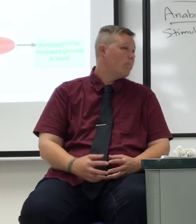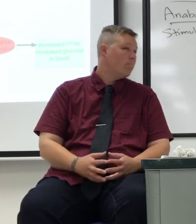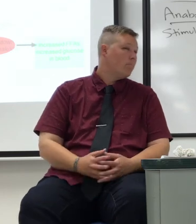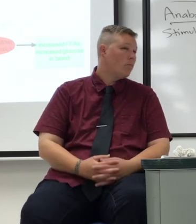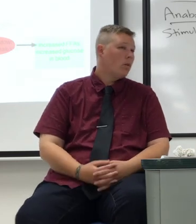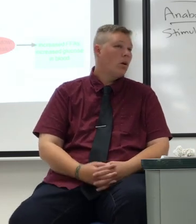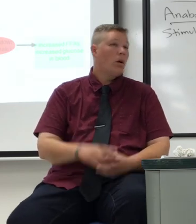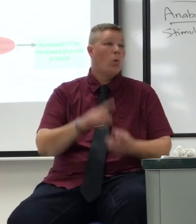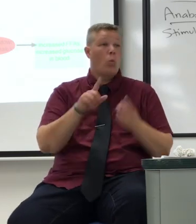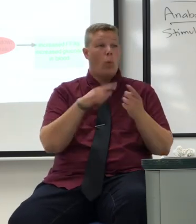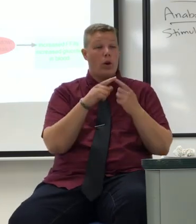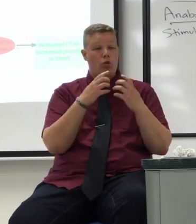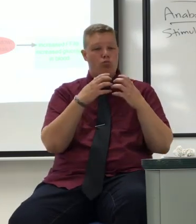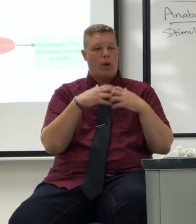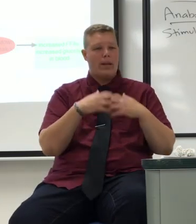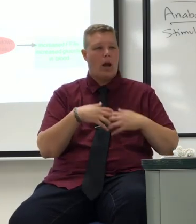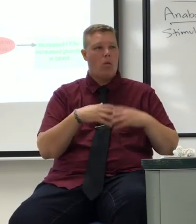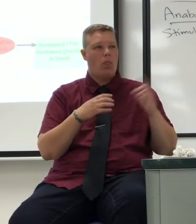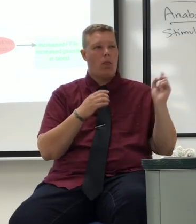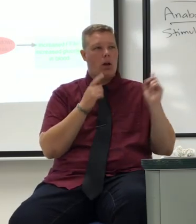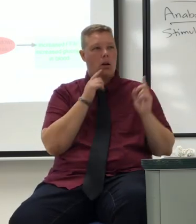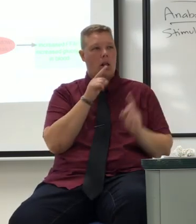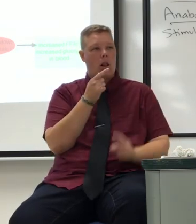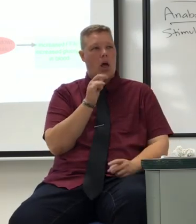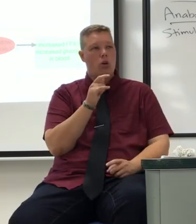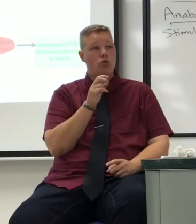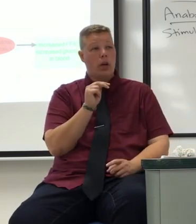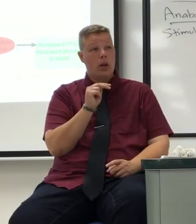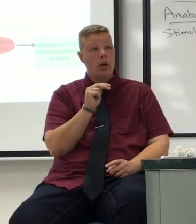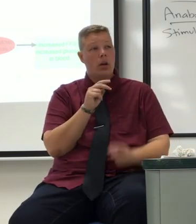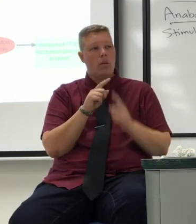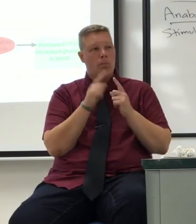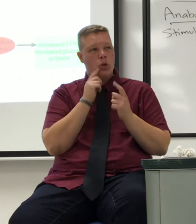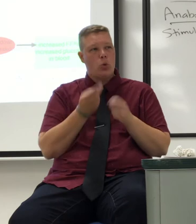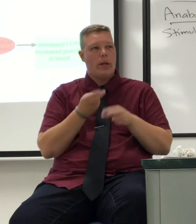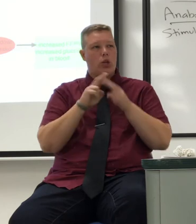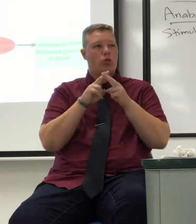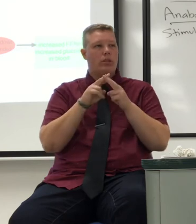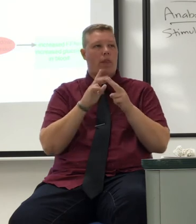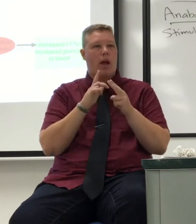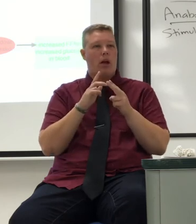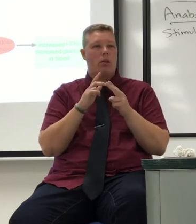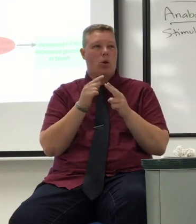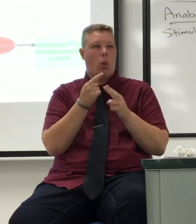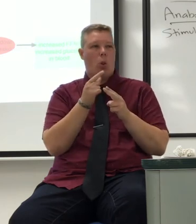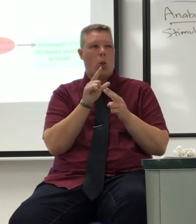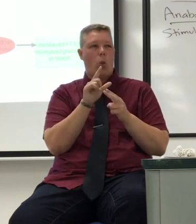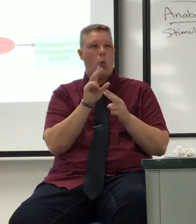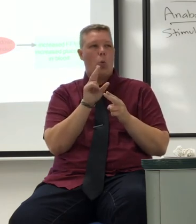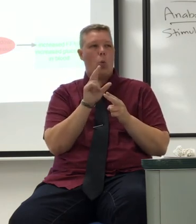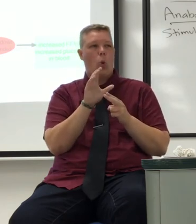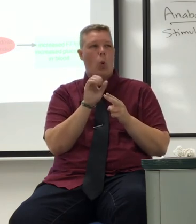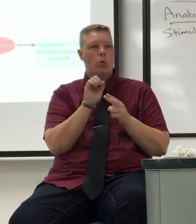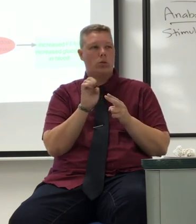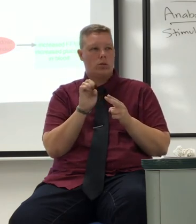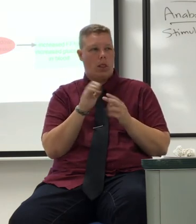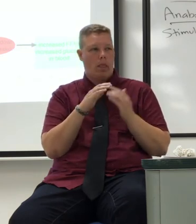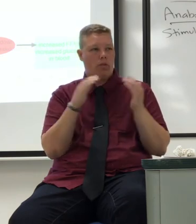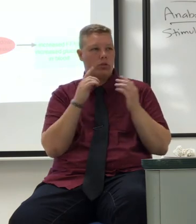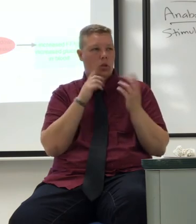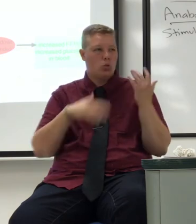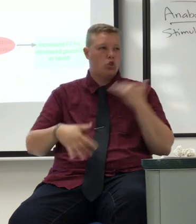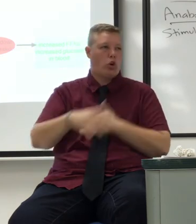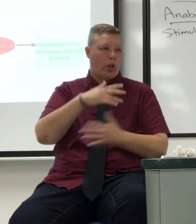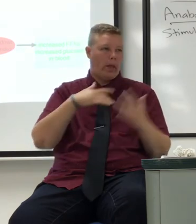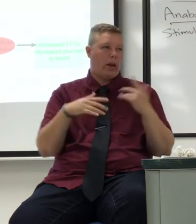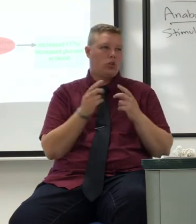Now, when you break down the glycogen, you're going to increase the circulating glucose levels. Glucose is the fuel that can get into your